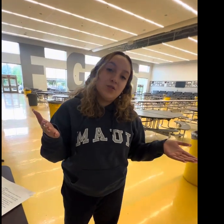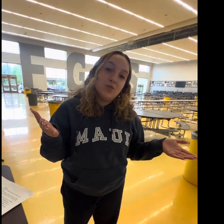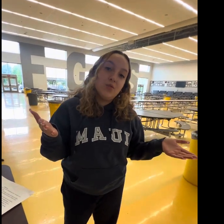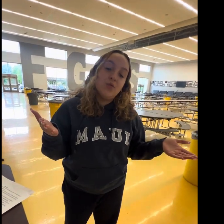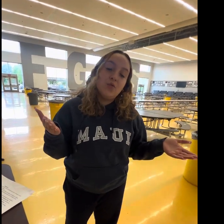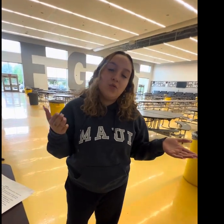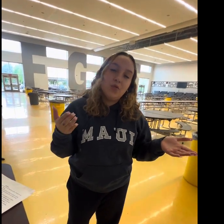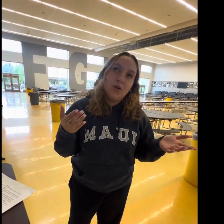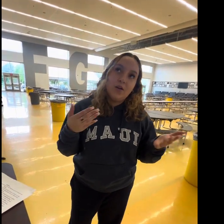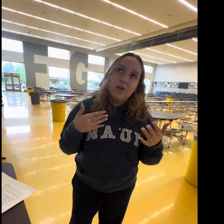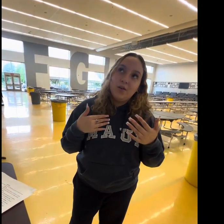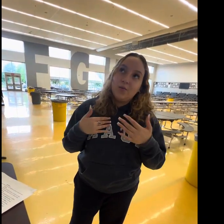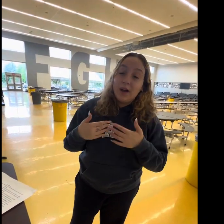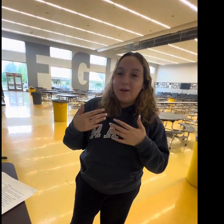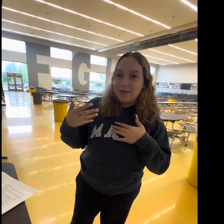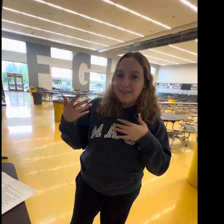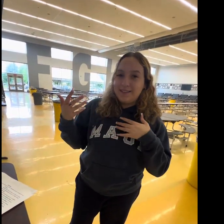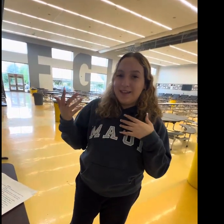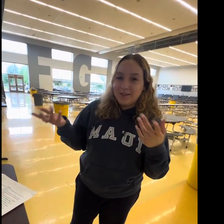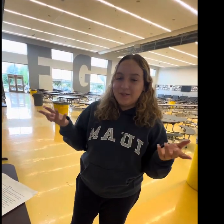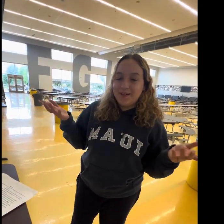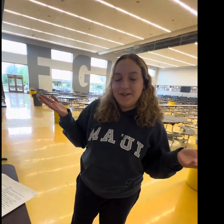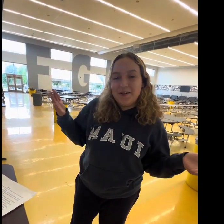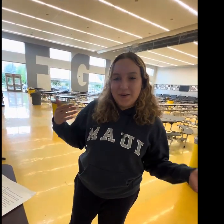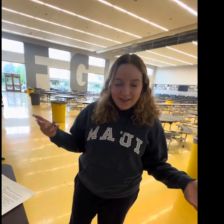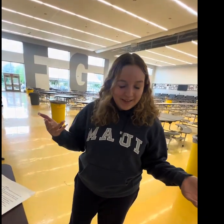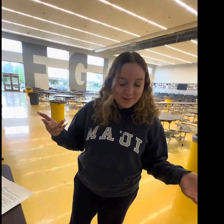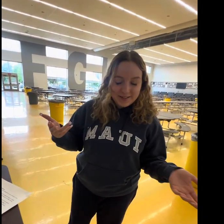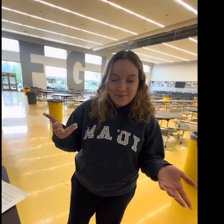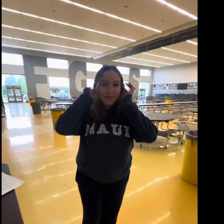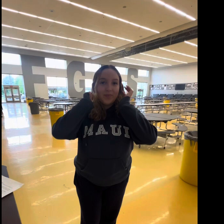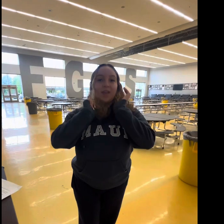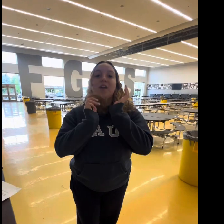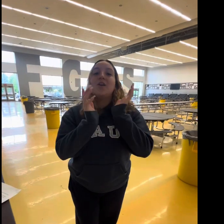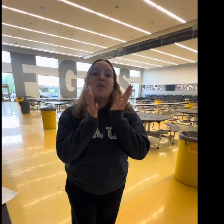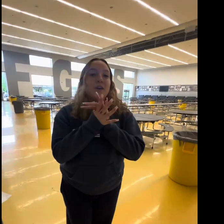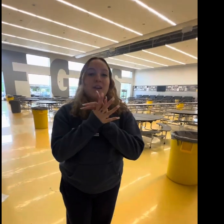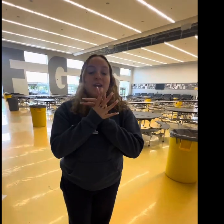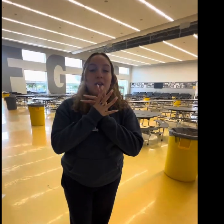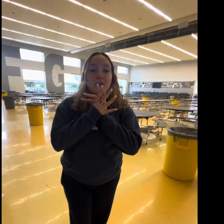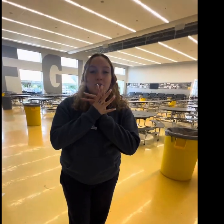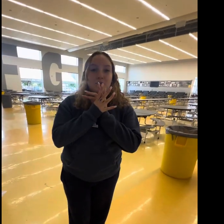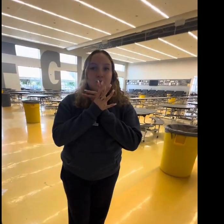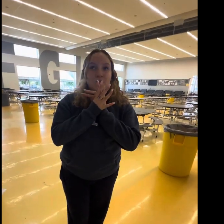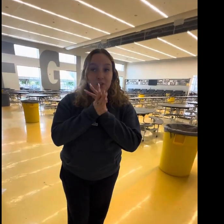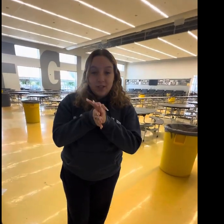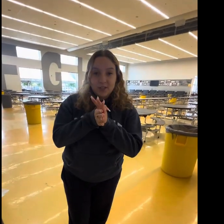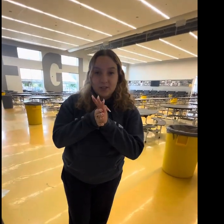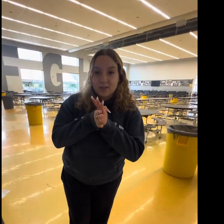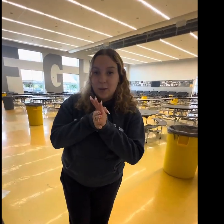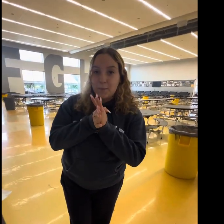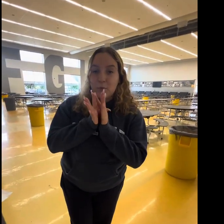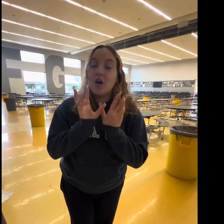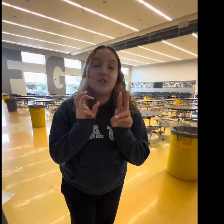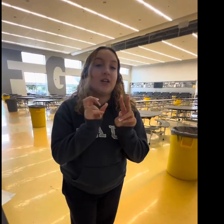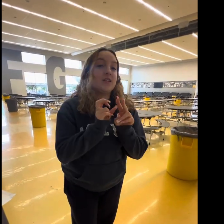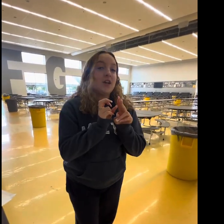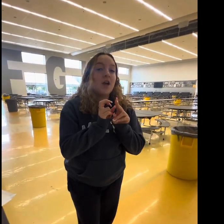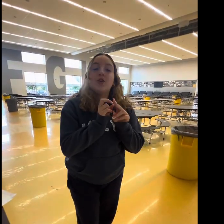to what happens and goes on in our lives. Okay, and for this project, you